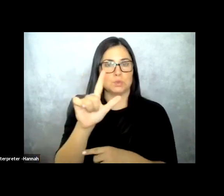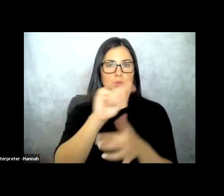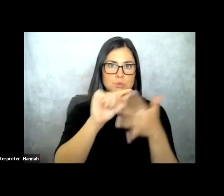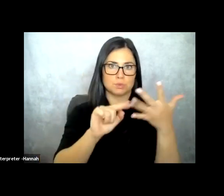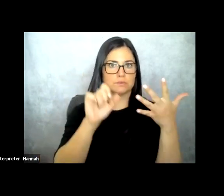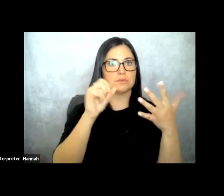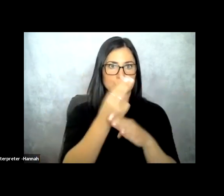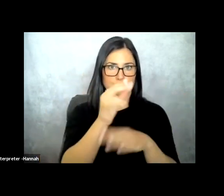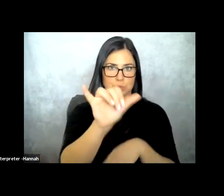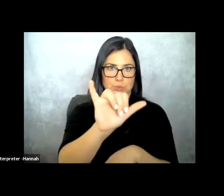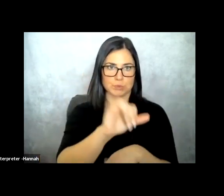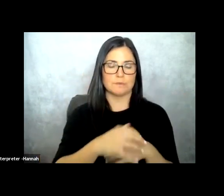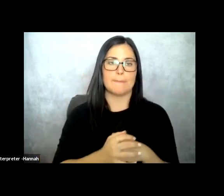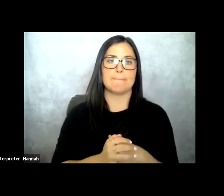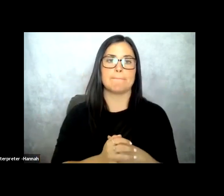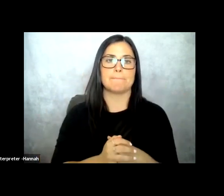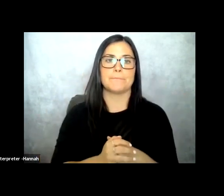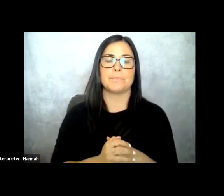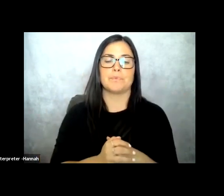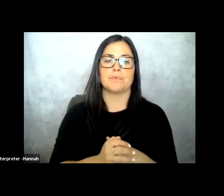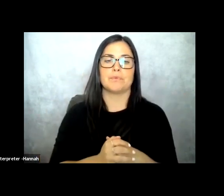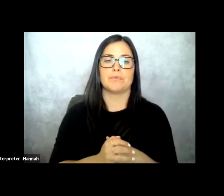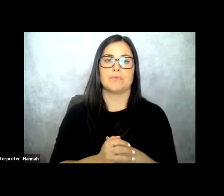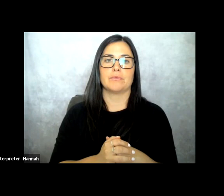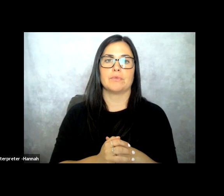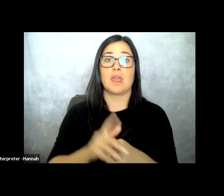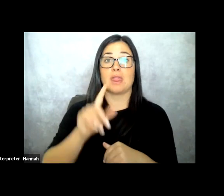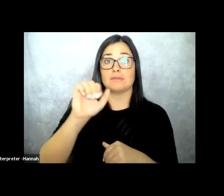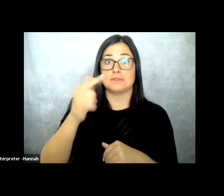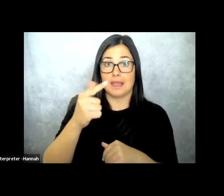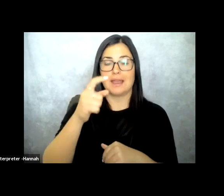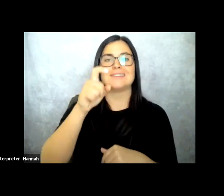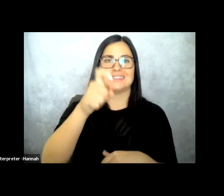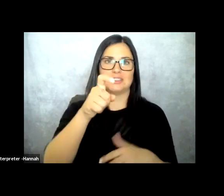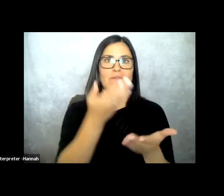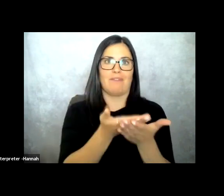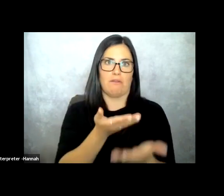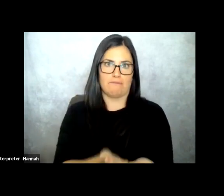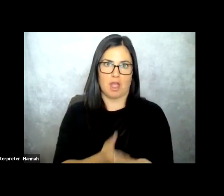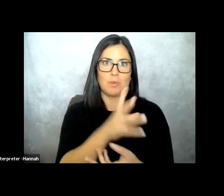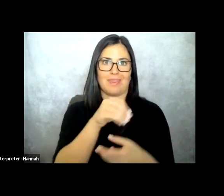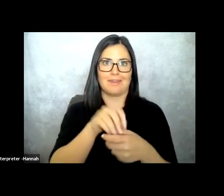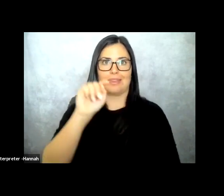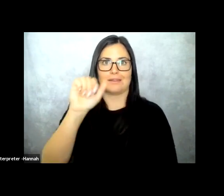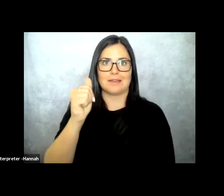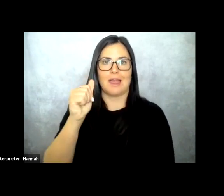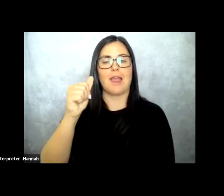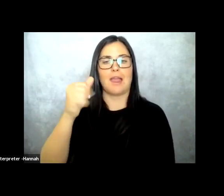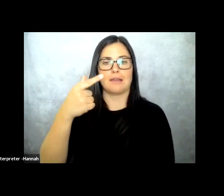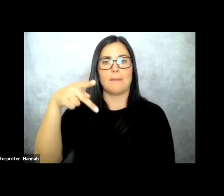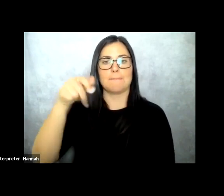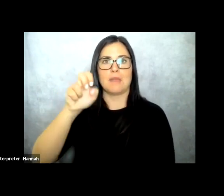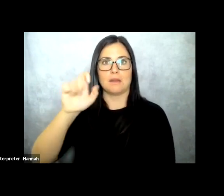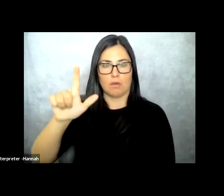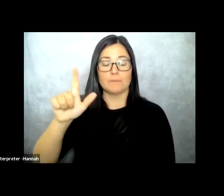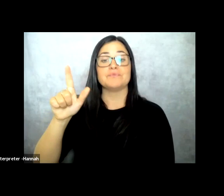use. You will have to verify the tags in the tags panel also. A document that passes the